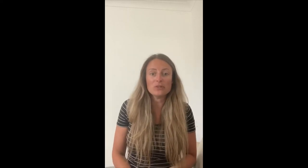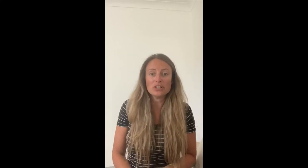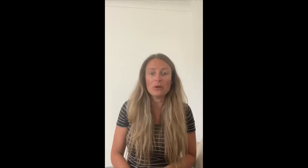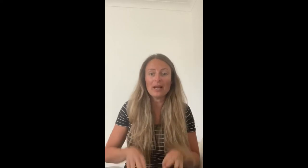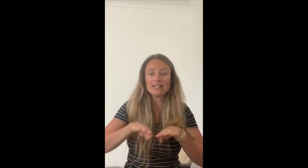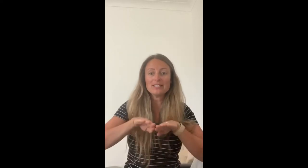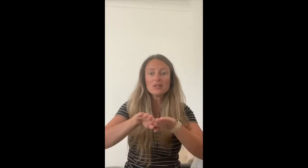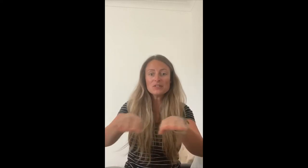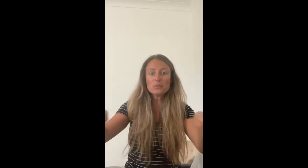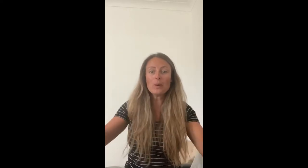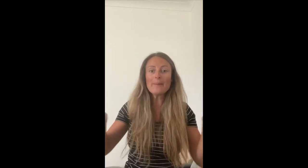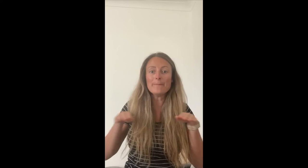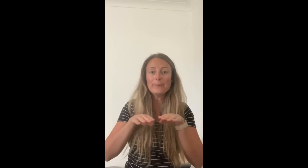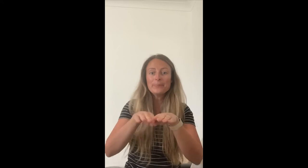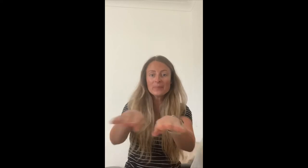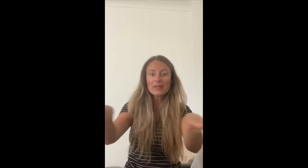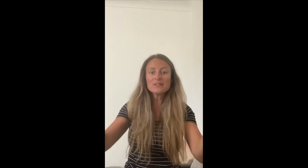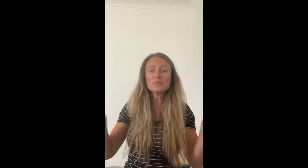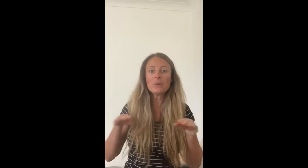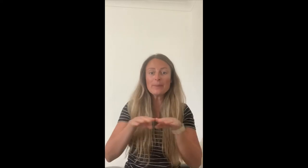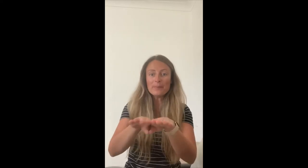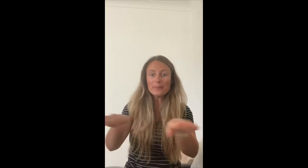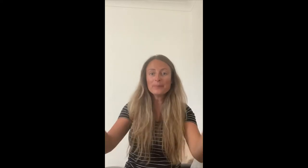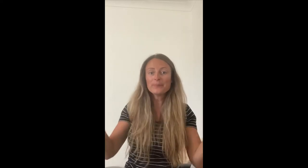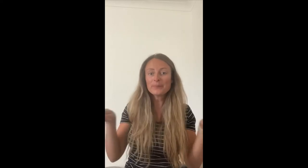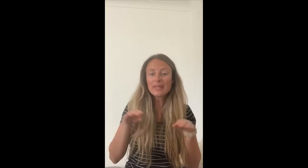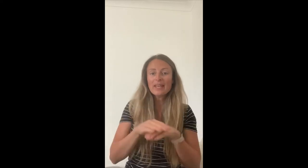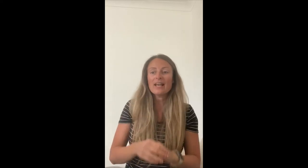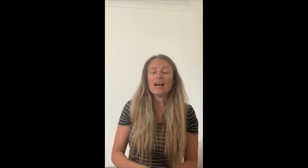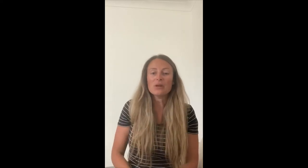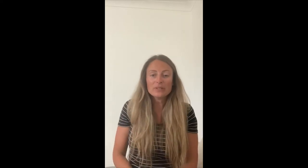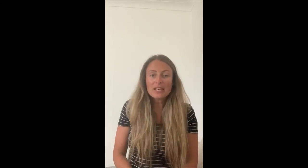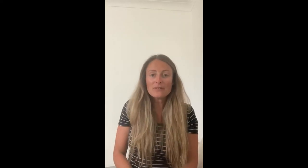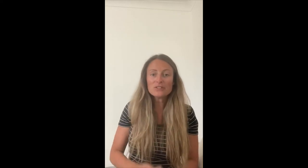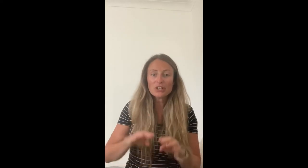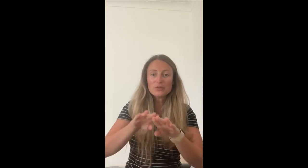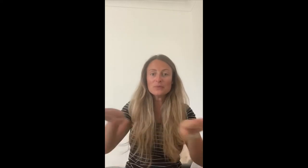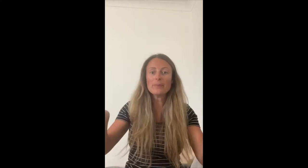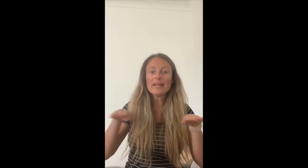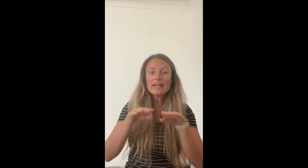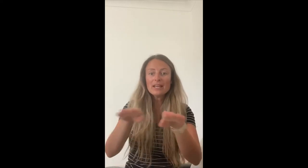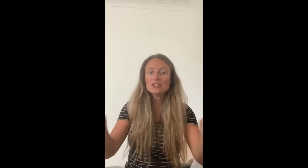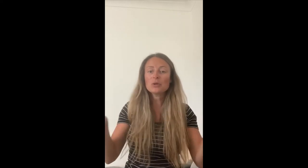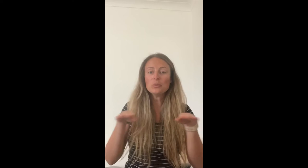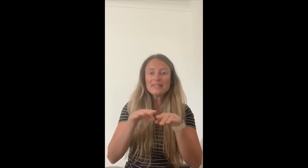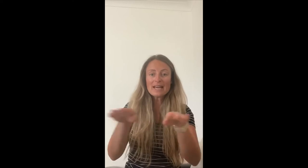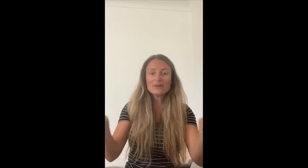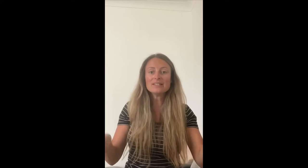go and swim. Swim. I would love to go swimming to cool me down as it's